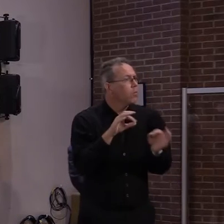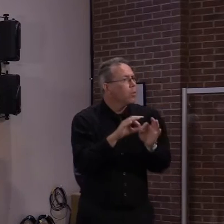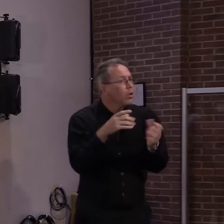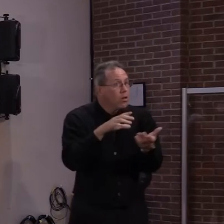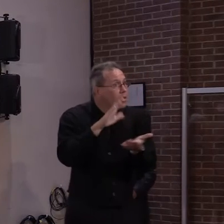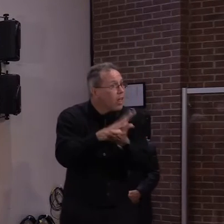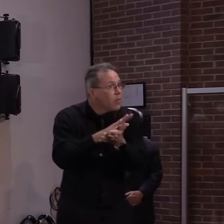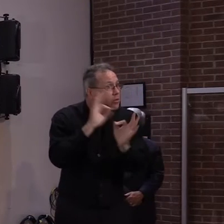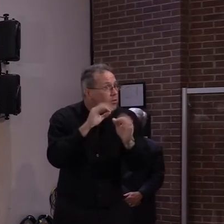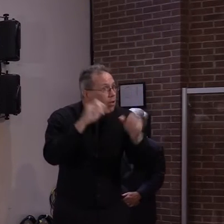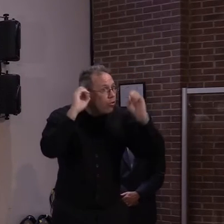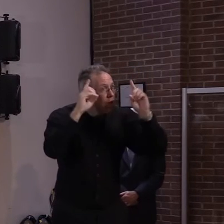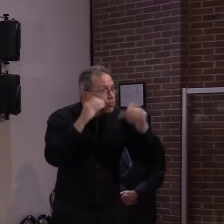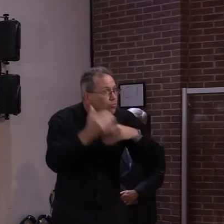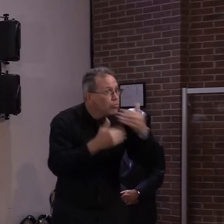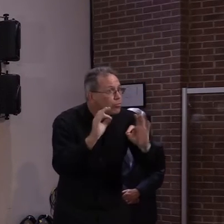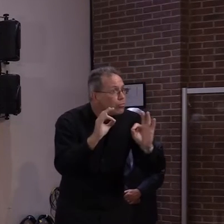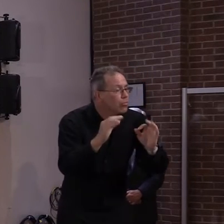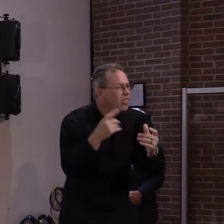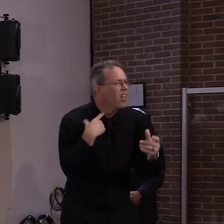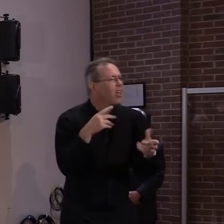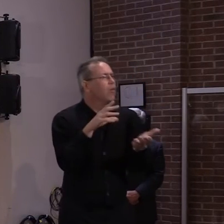Ed Barber, Newport Daily Express.